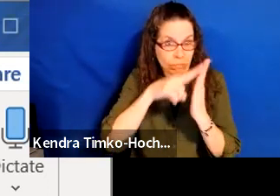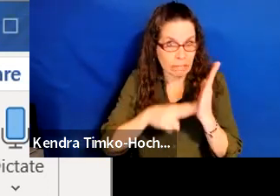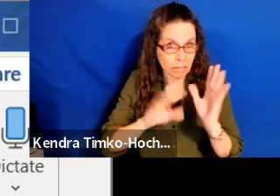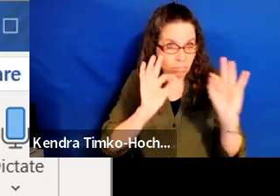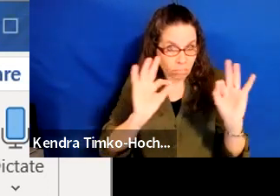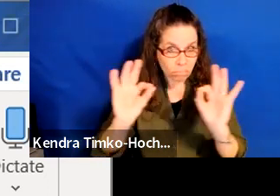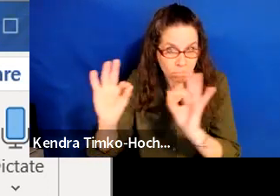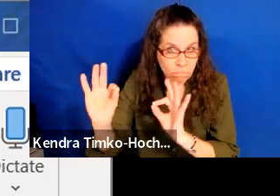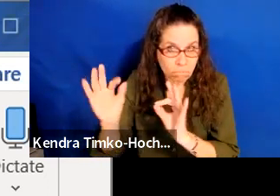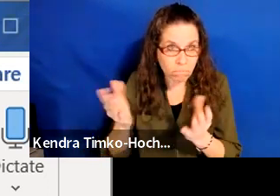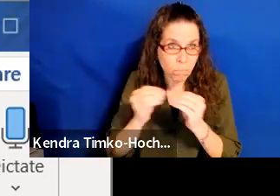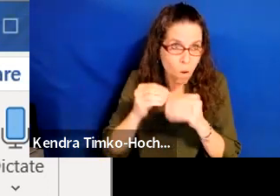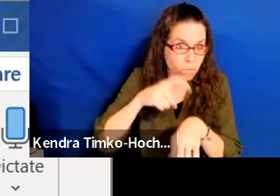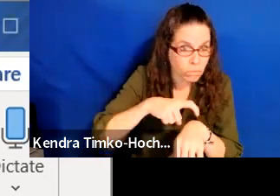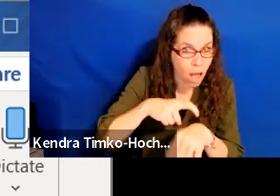Yes.